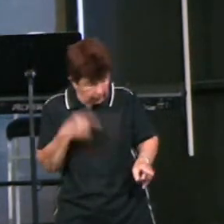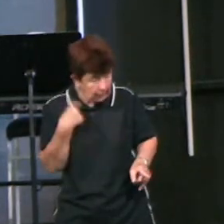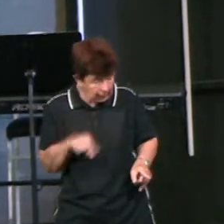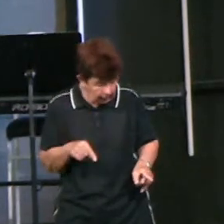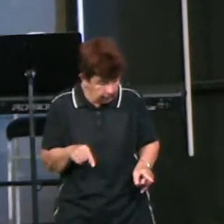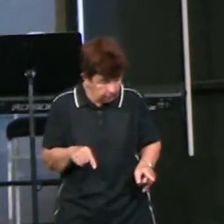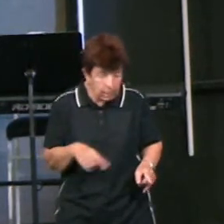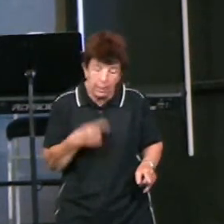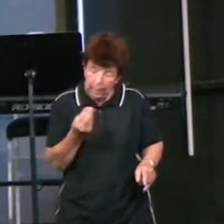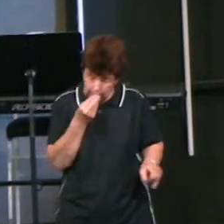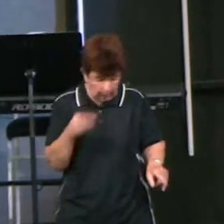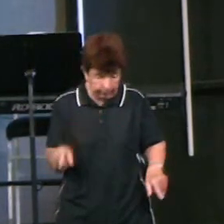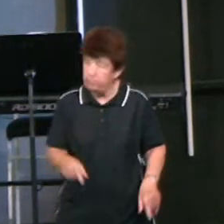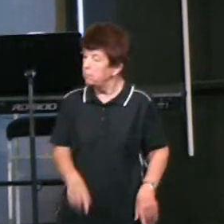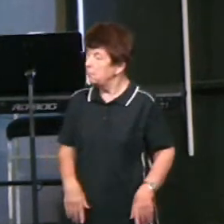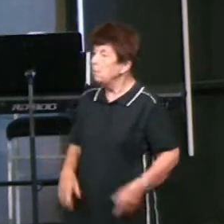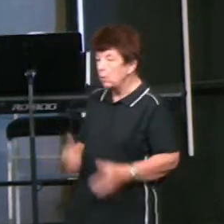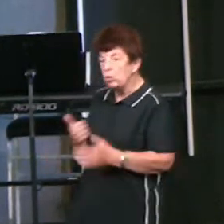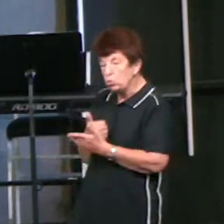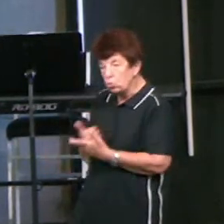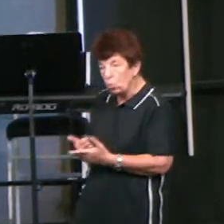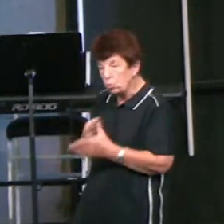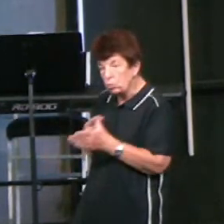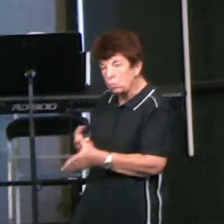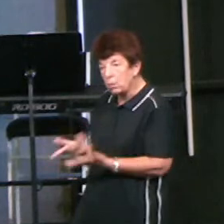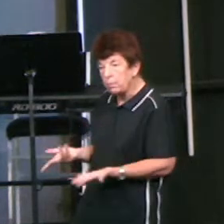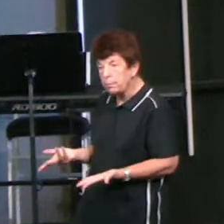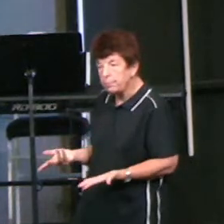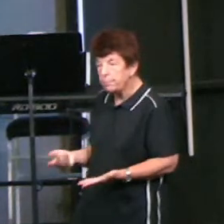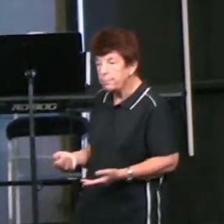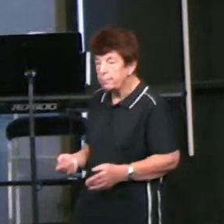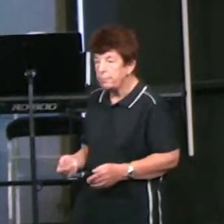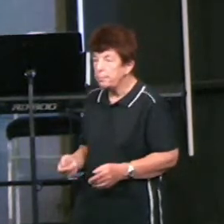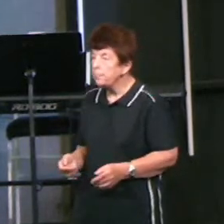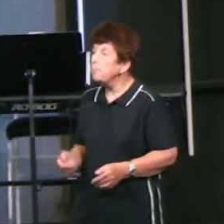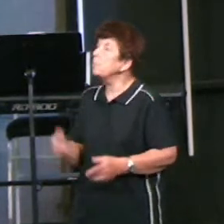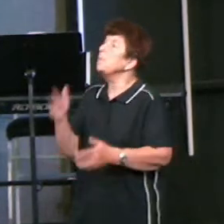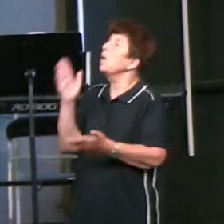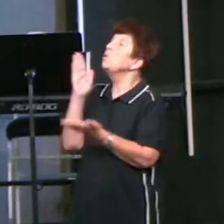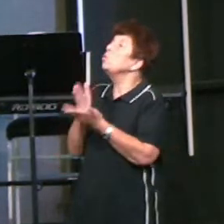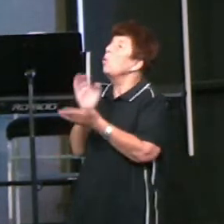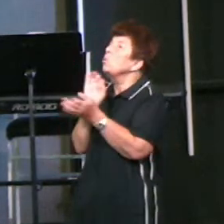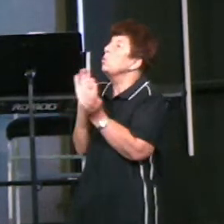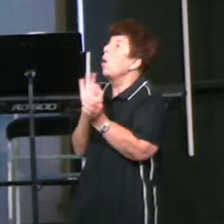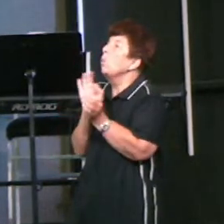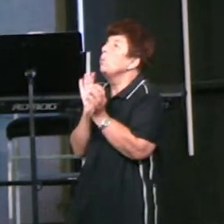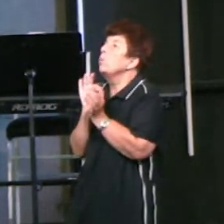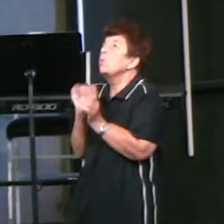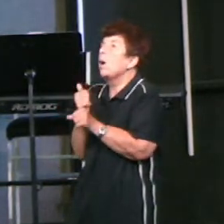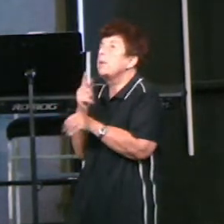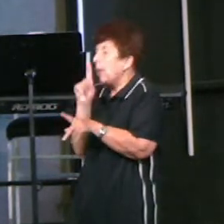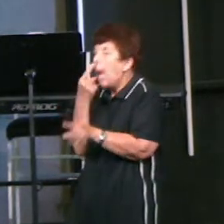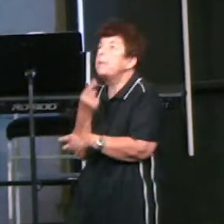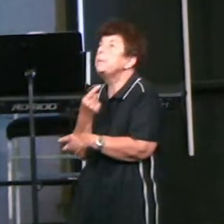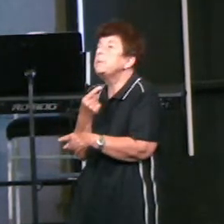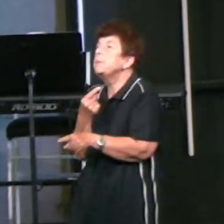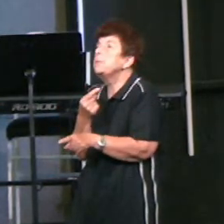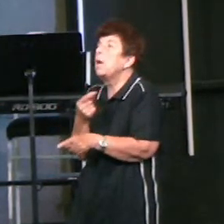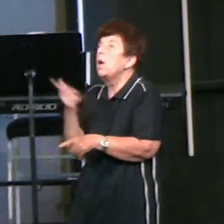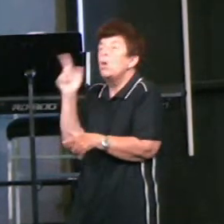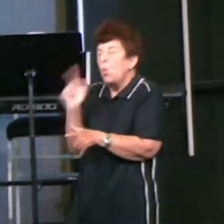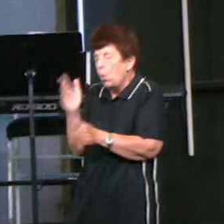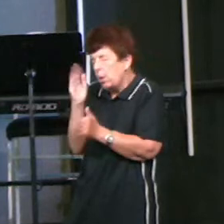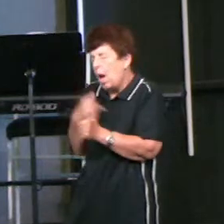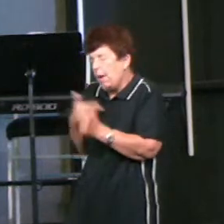normal response, right? He gives the response we can expect him to give. He says, surely not. He says, Lord,